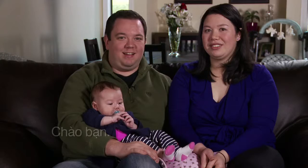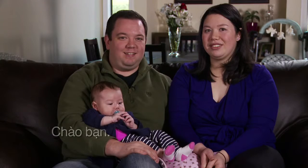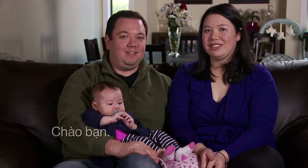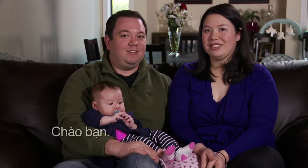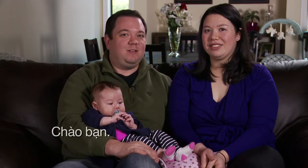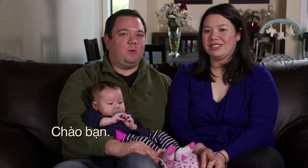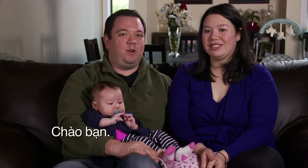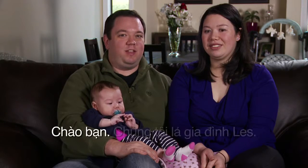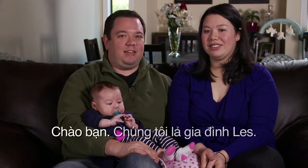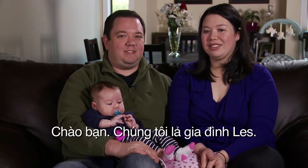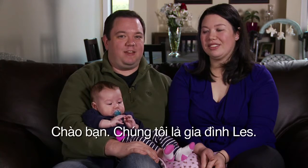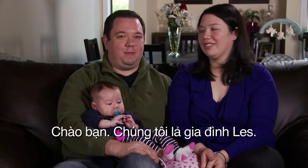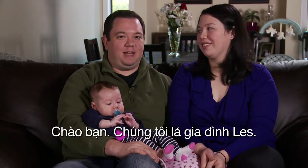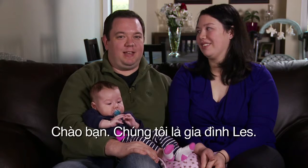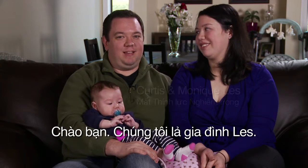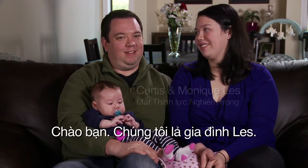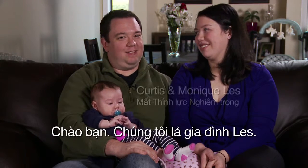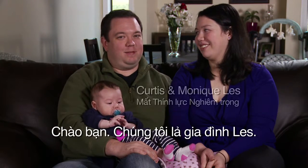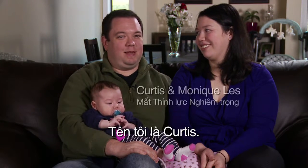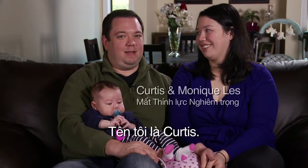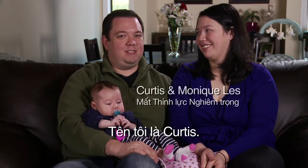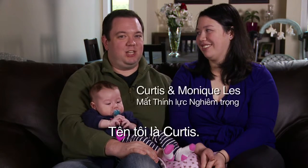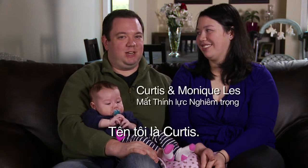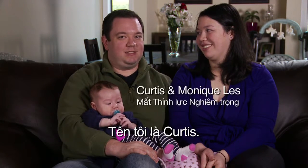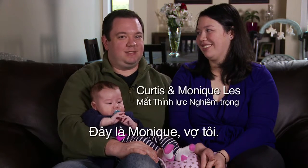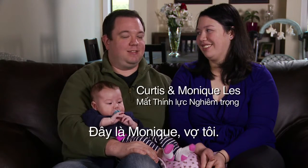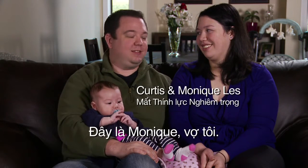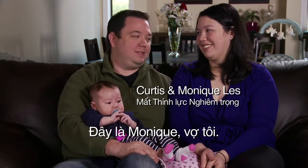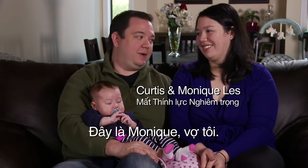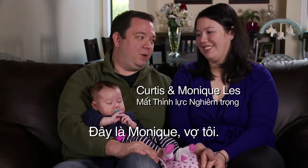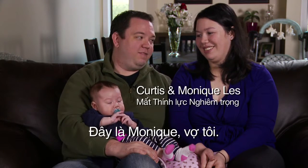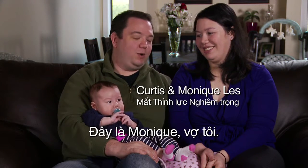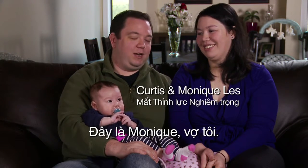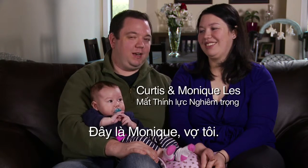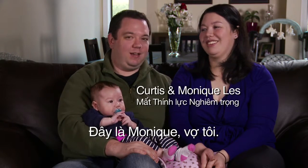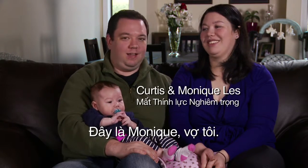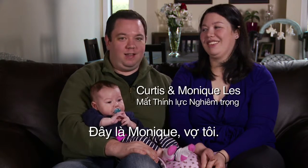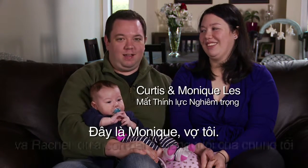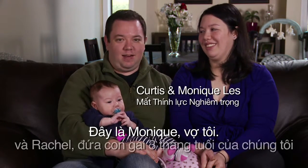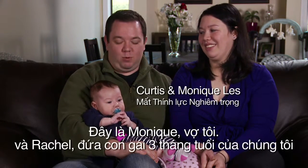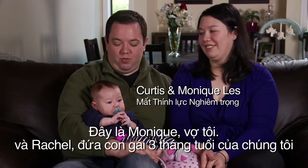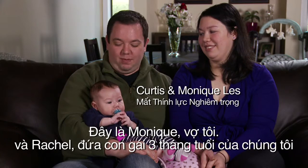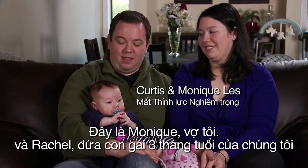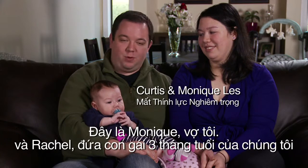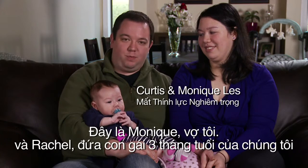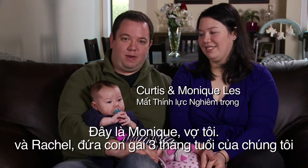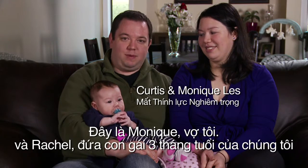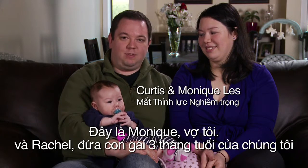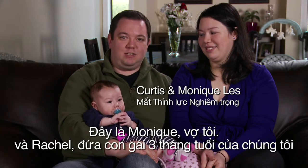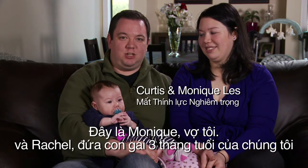Hi, we're the Left family. My name is Curtis, which is my wife Monique, and our 3-month-old baby Rachel.